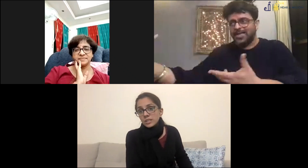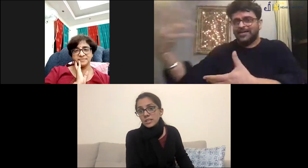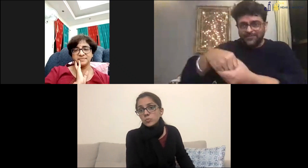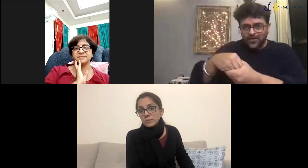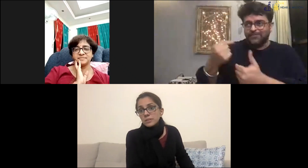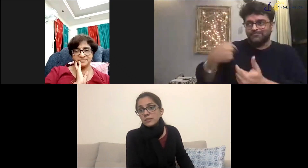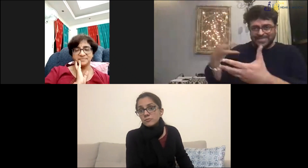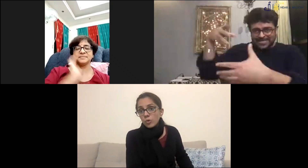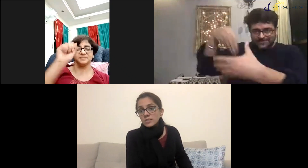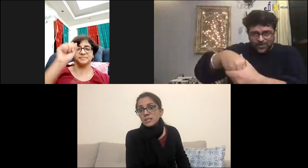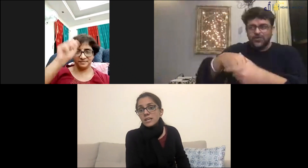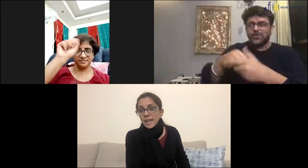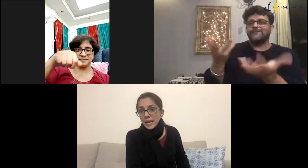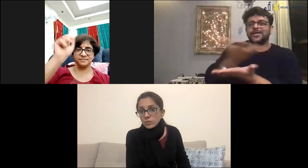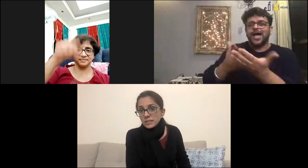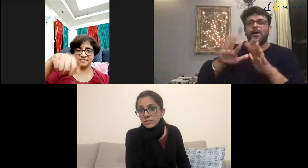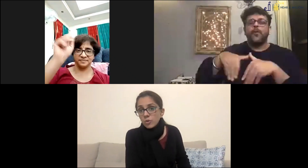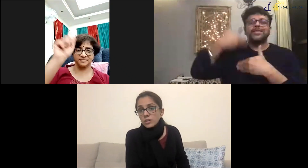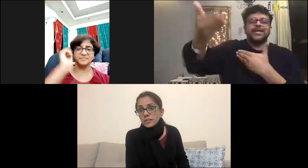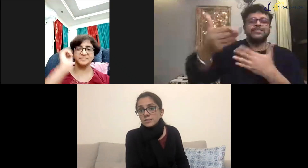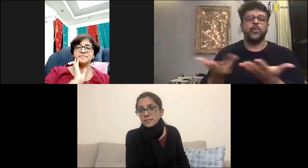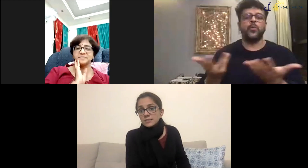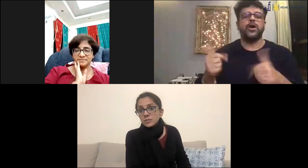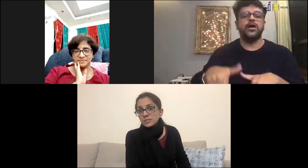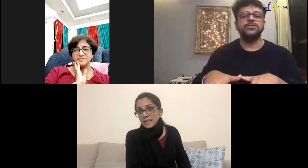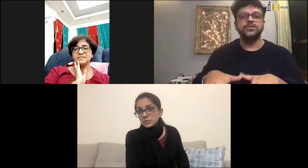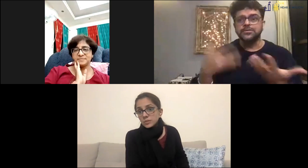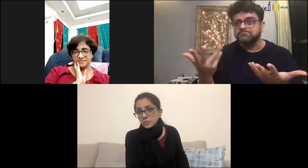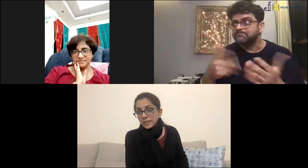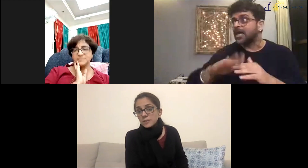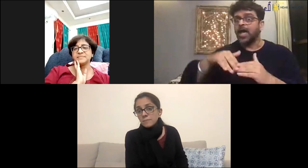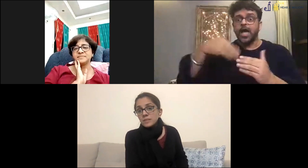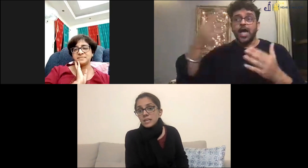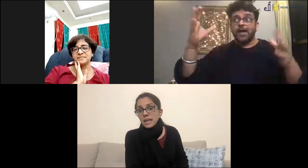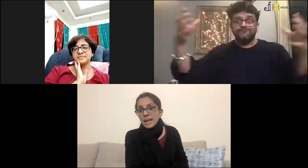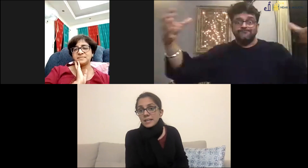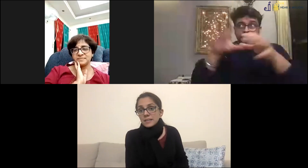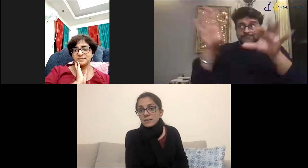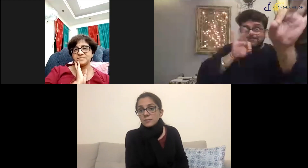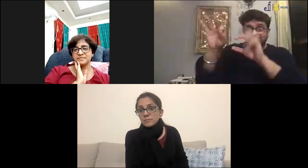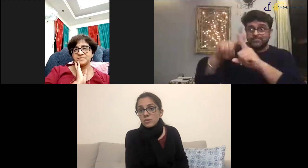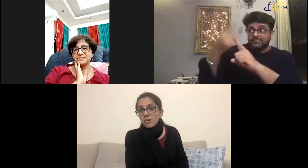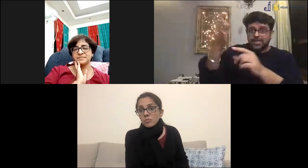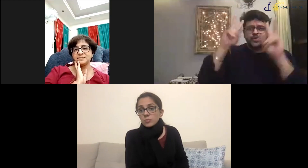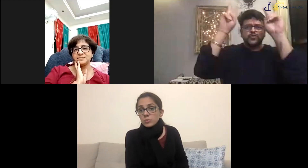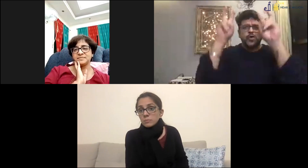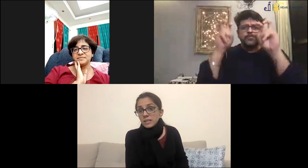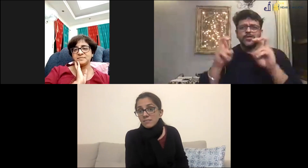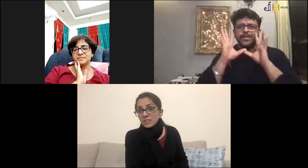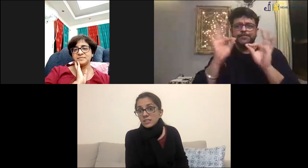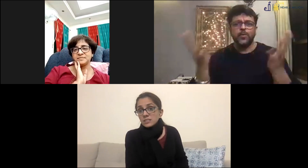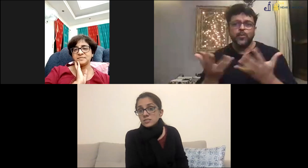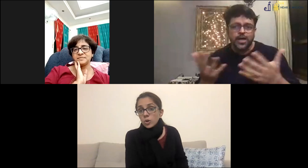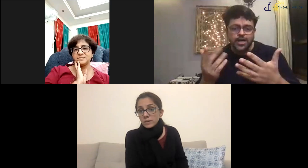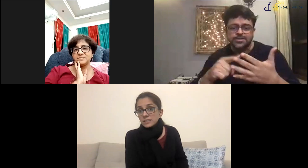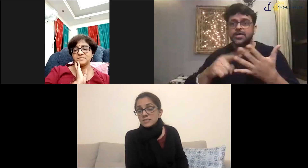is Sunil will be involved and I will be involved in discussing what's next we are doing. And we will be